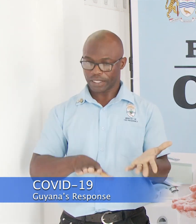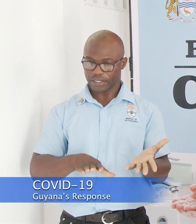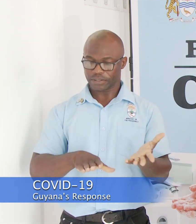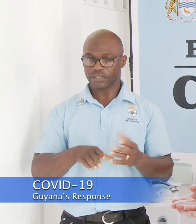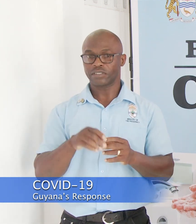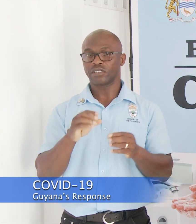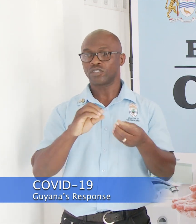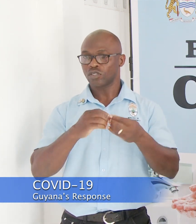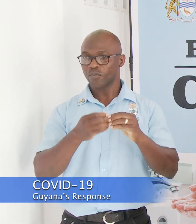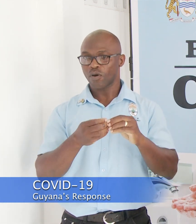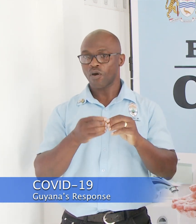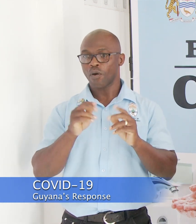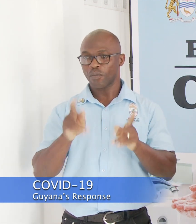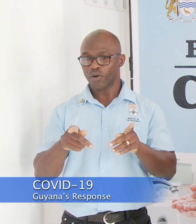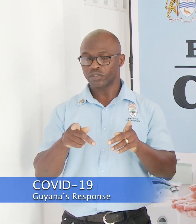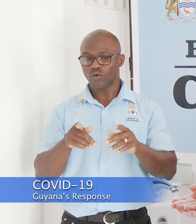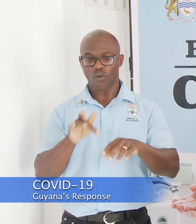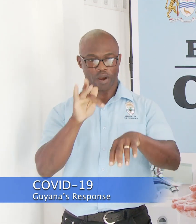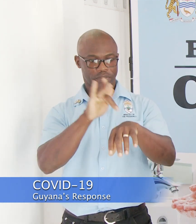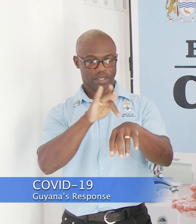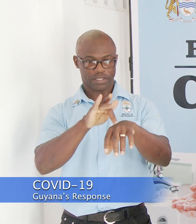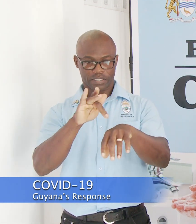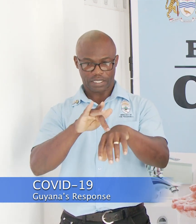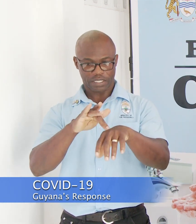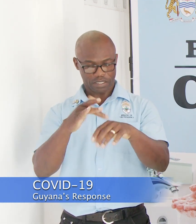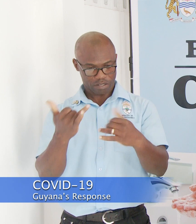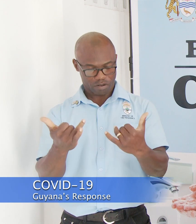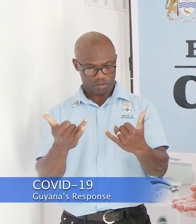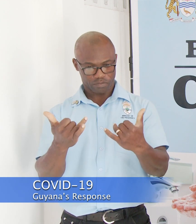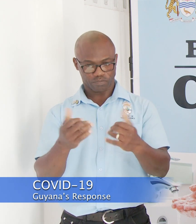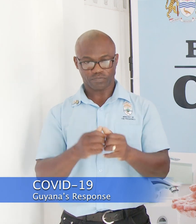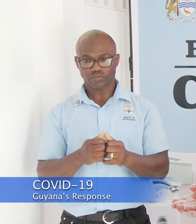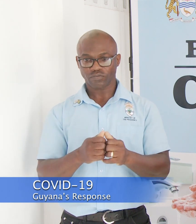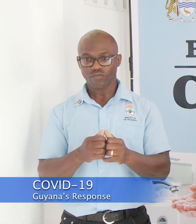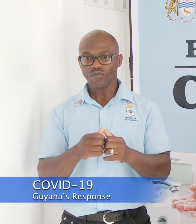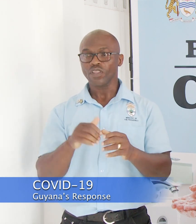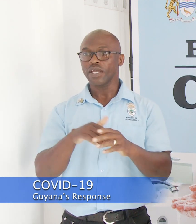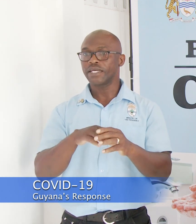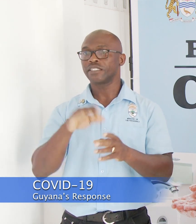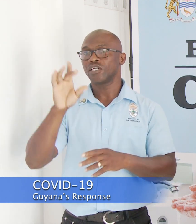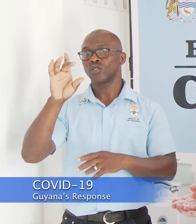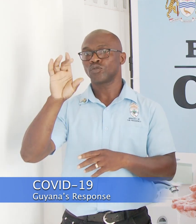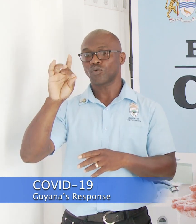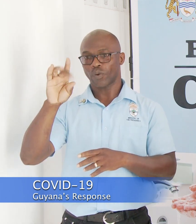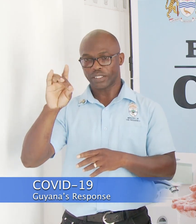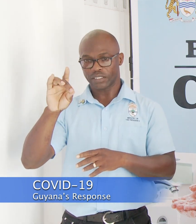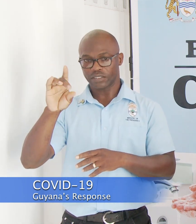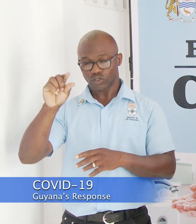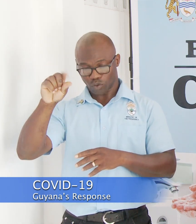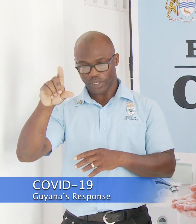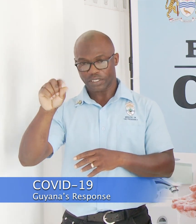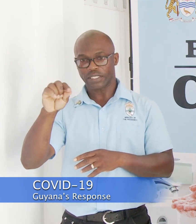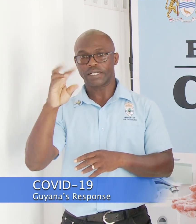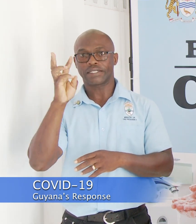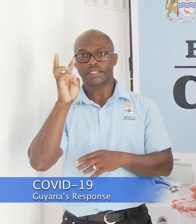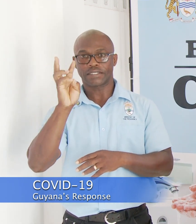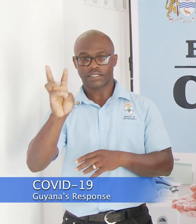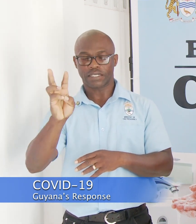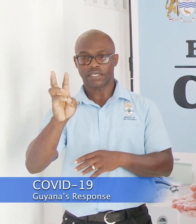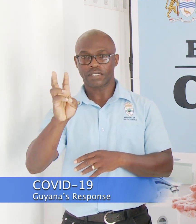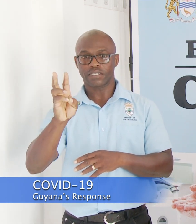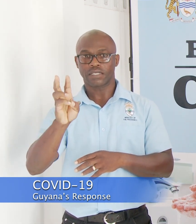Number of persons tested to date is 26, with 5 positive